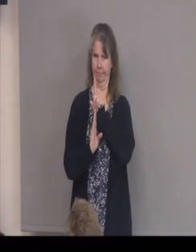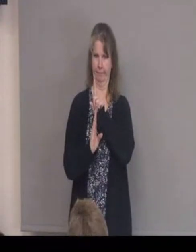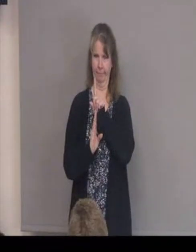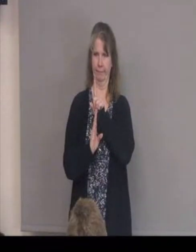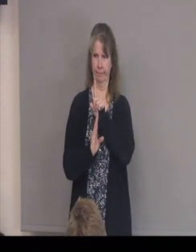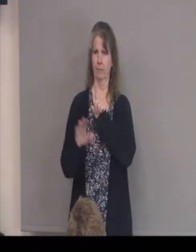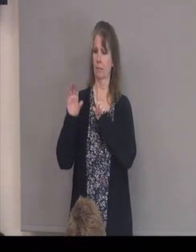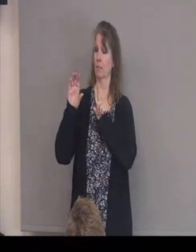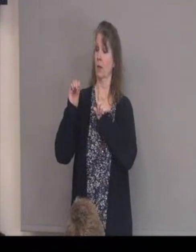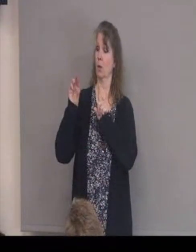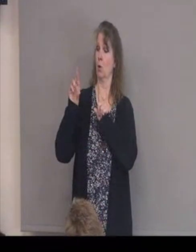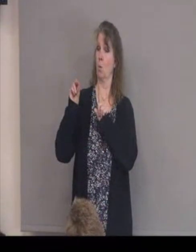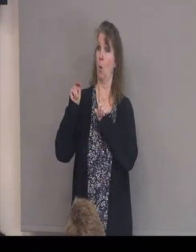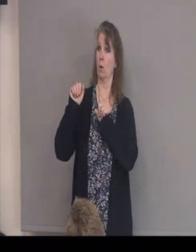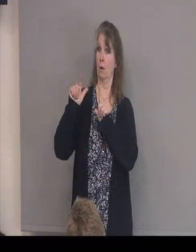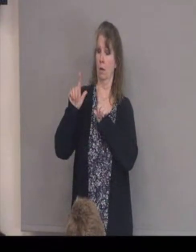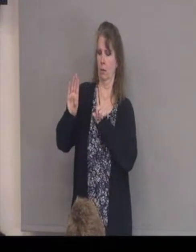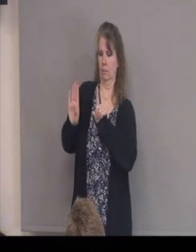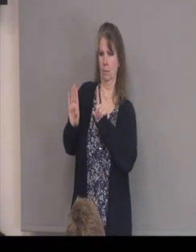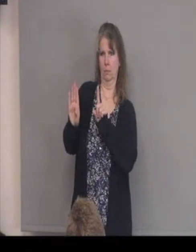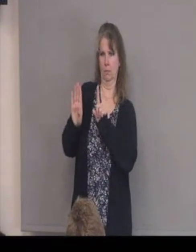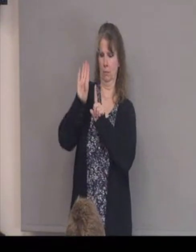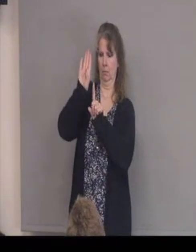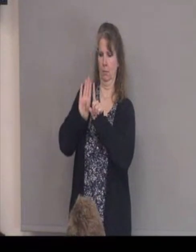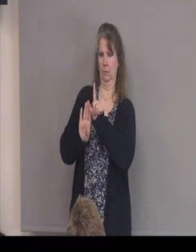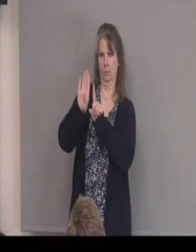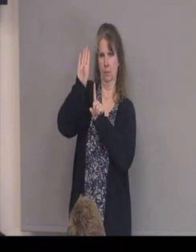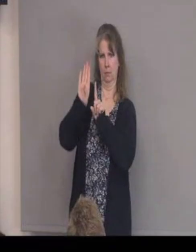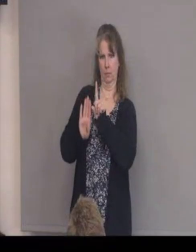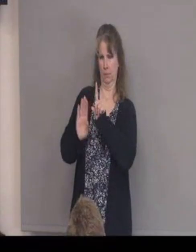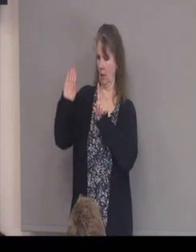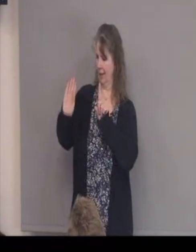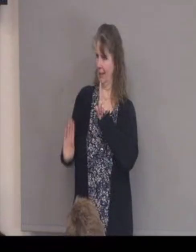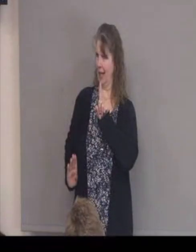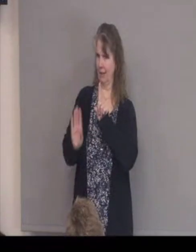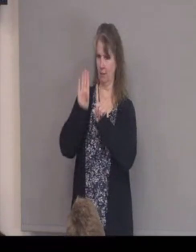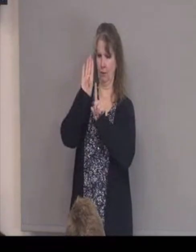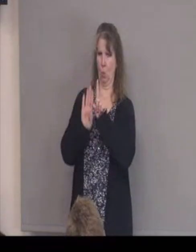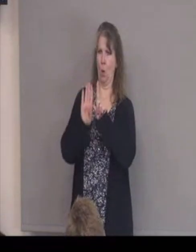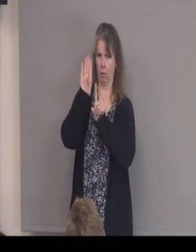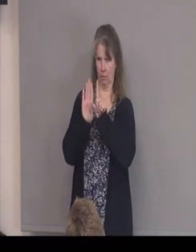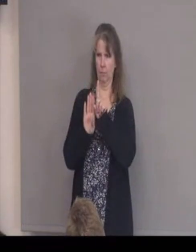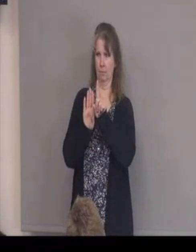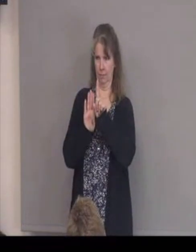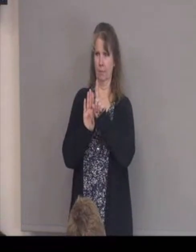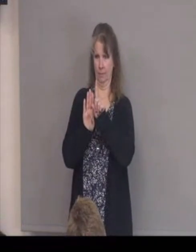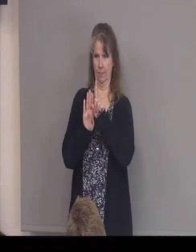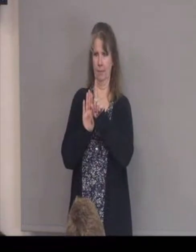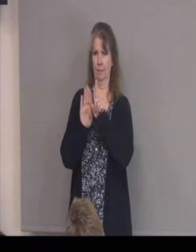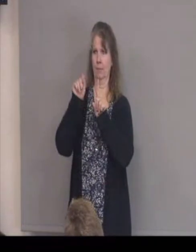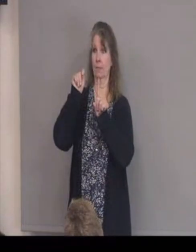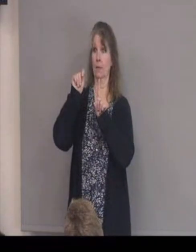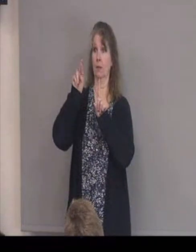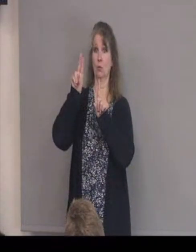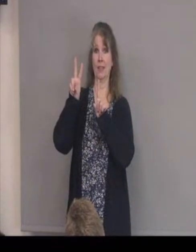vertical interpreter. The coronal goes through the side of your body vertically.